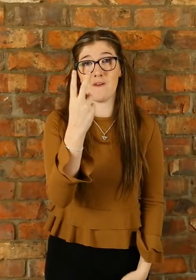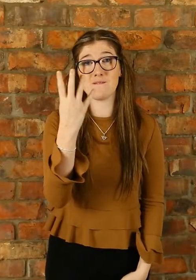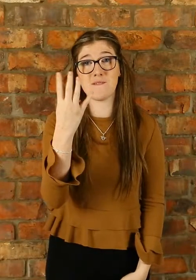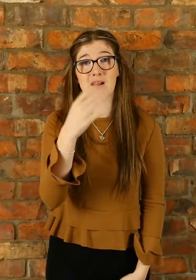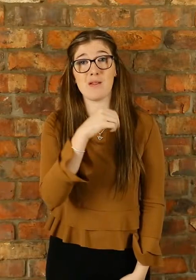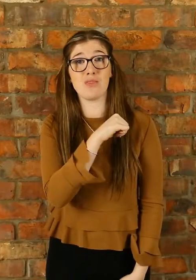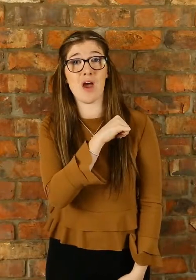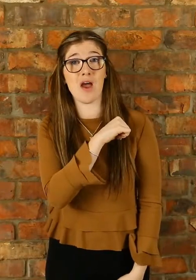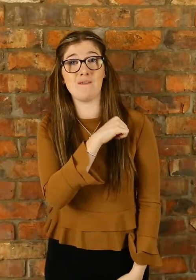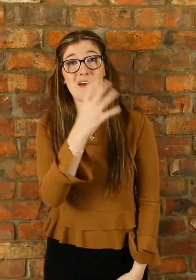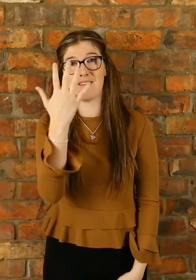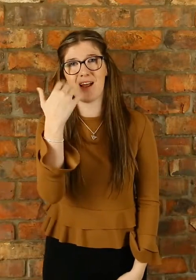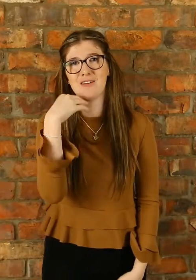There are